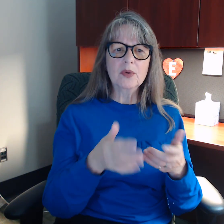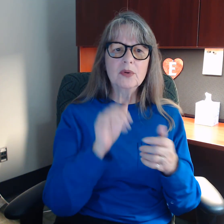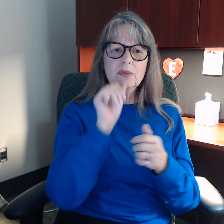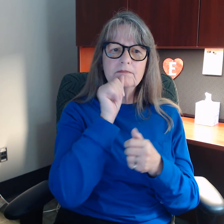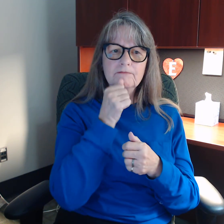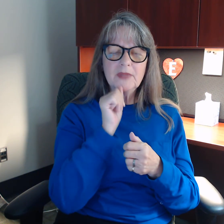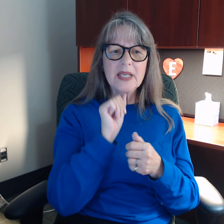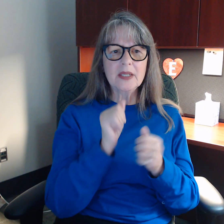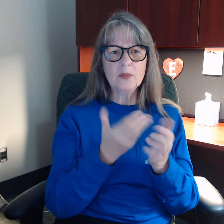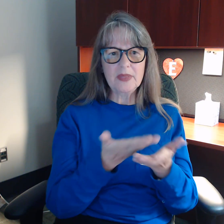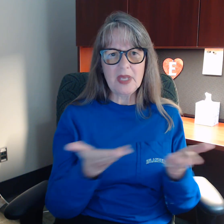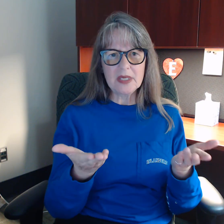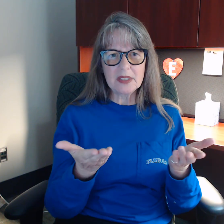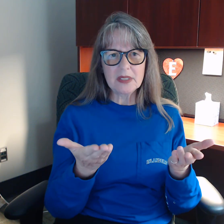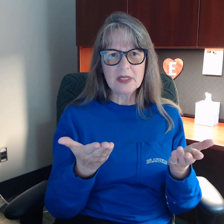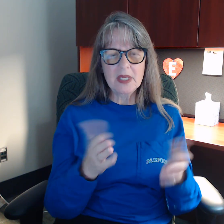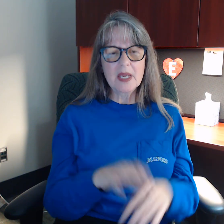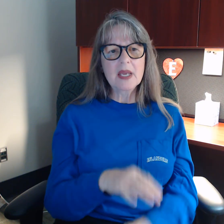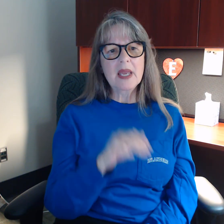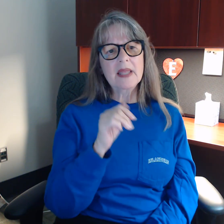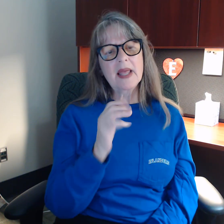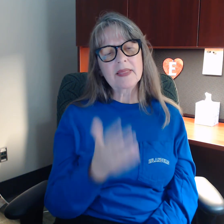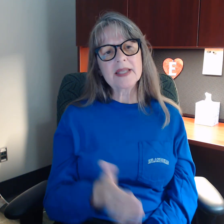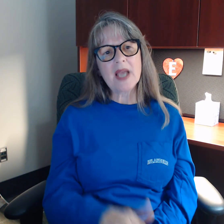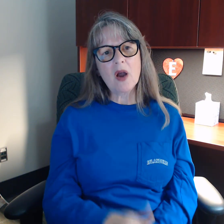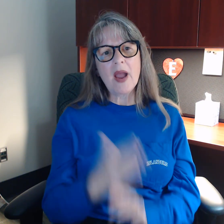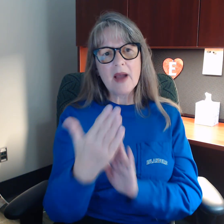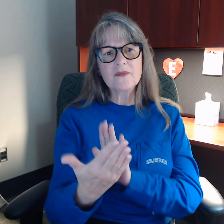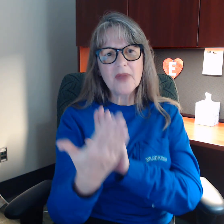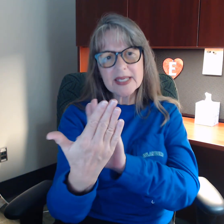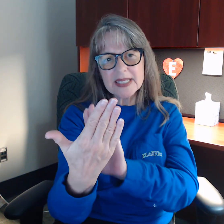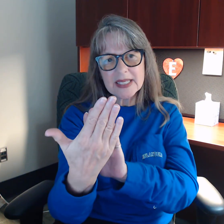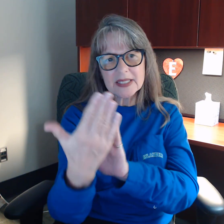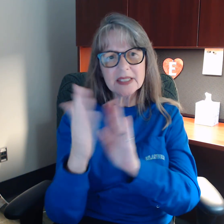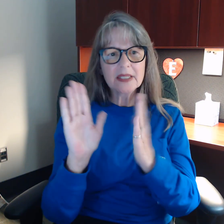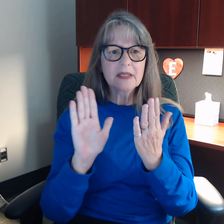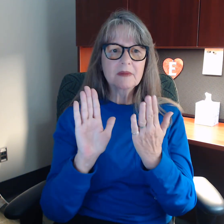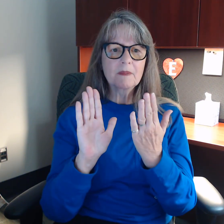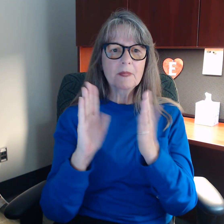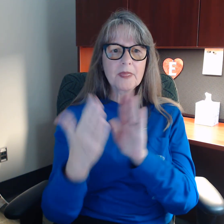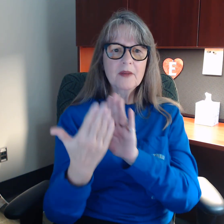you dealing with this? And that's how facing it,